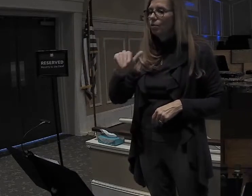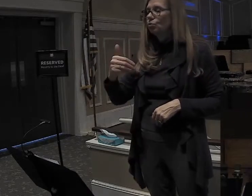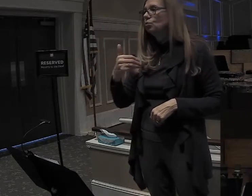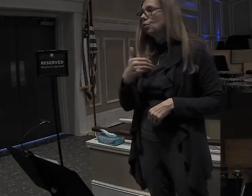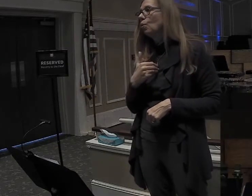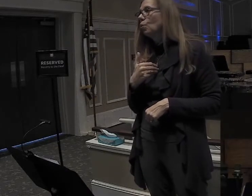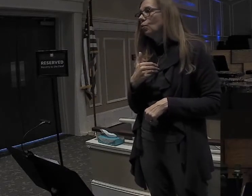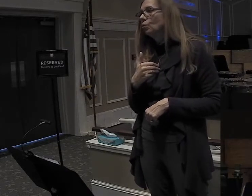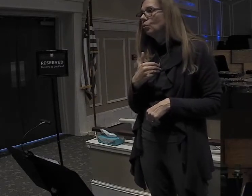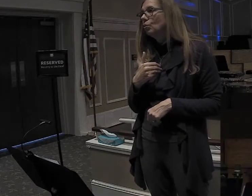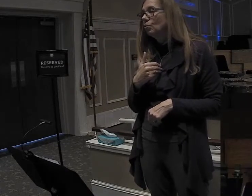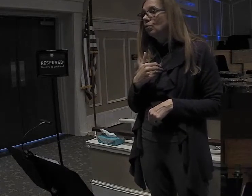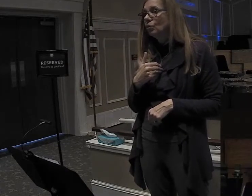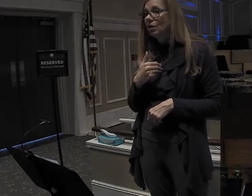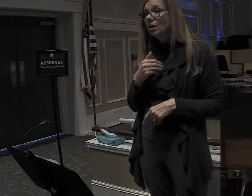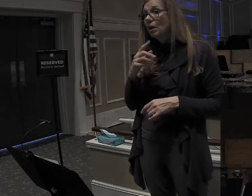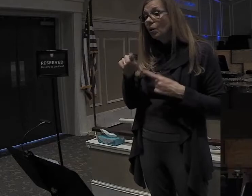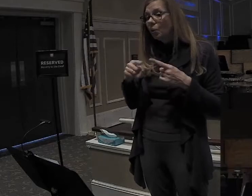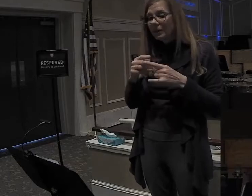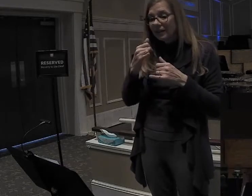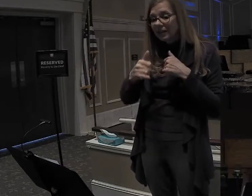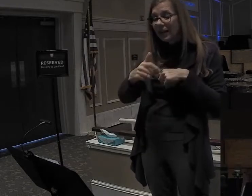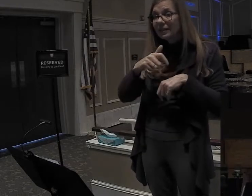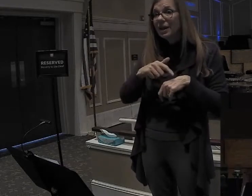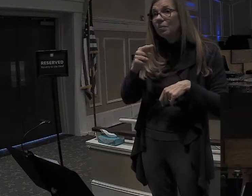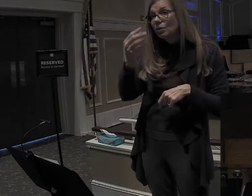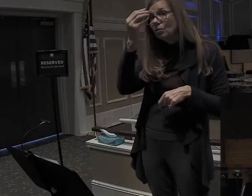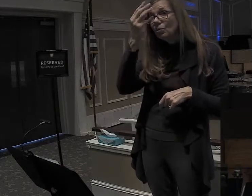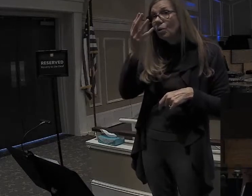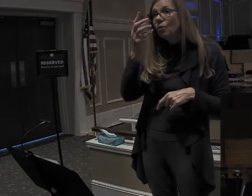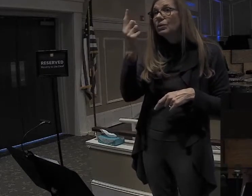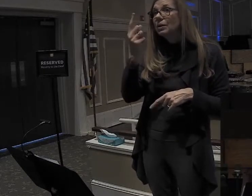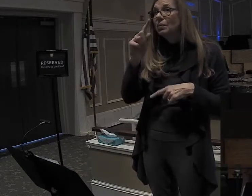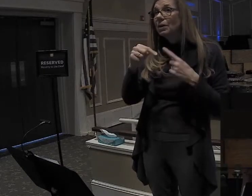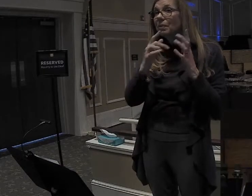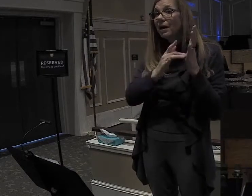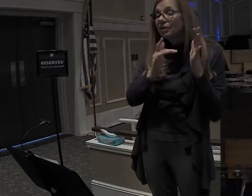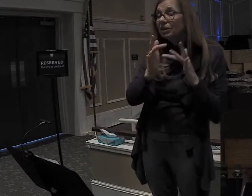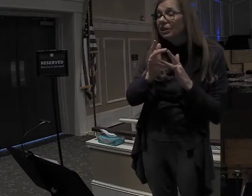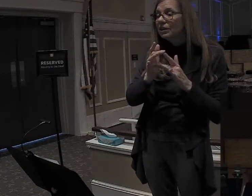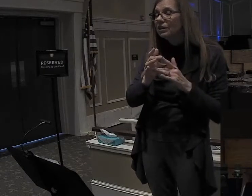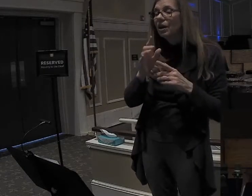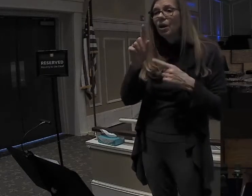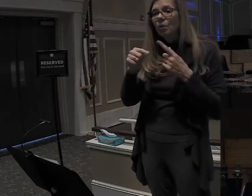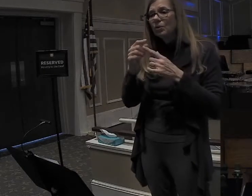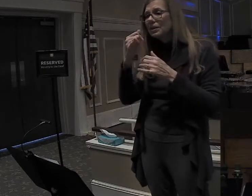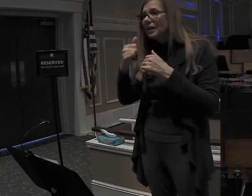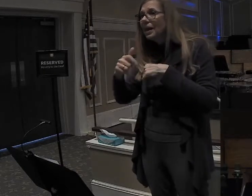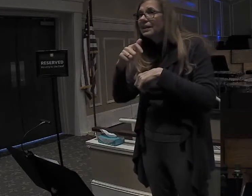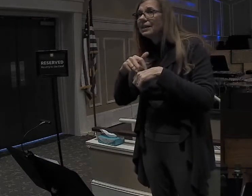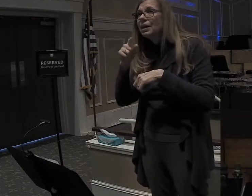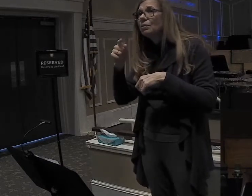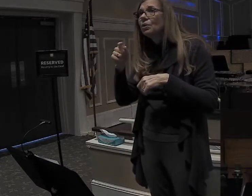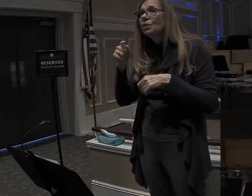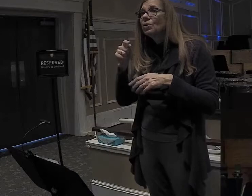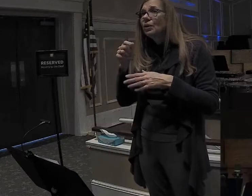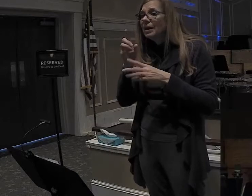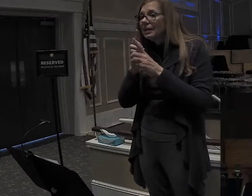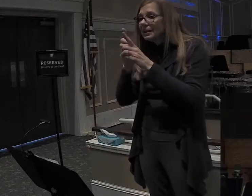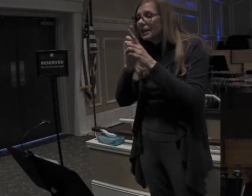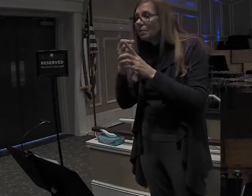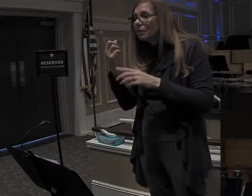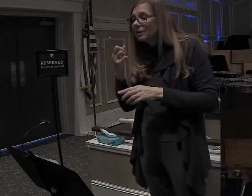When was the last time you told somebody about Jesus? When was the last time you discipled somebody and showed them what it means to study God's word and how they can hear God's voice on their